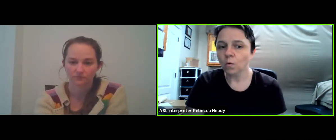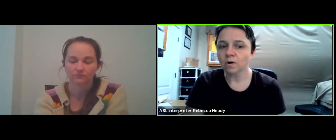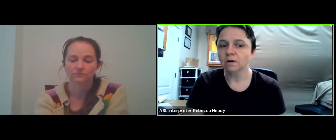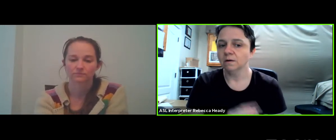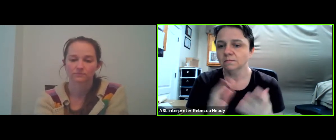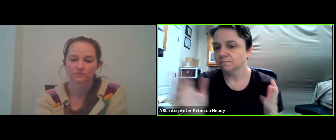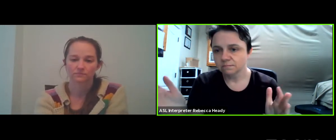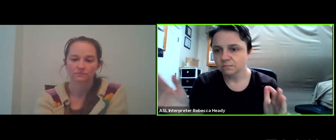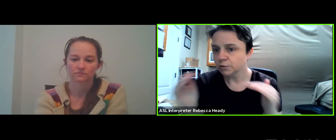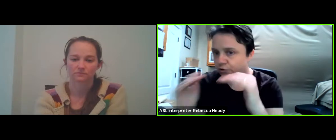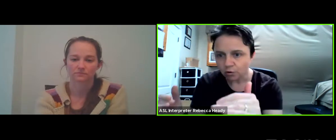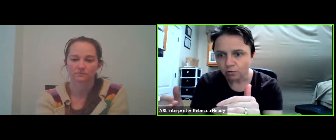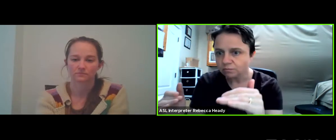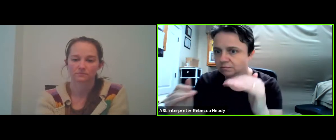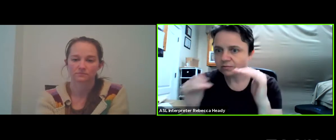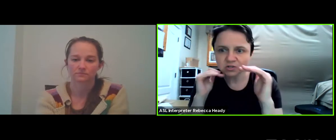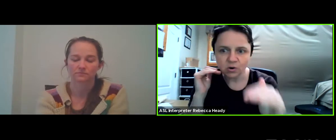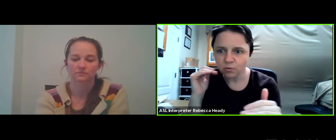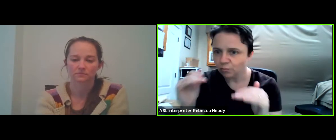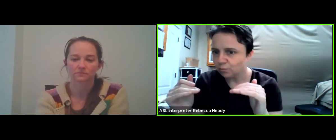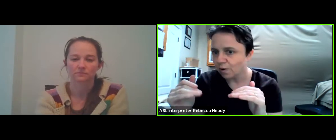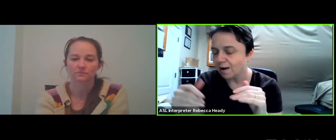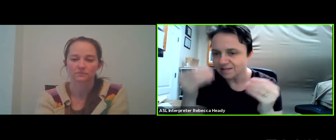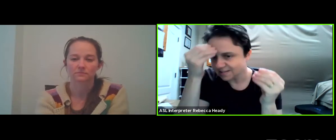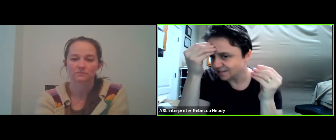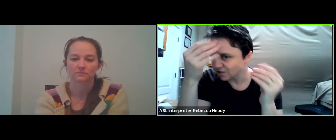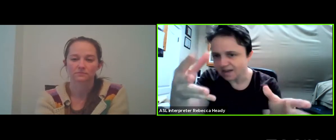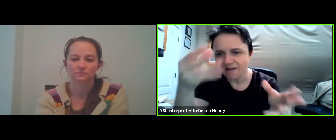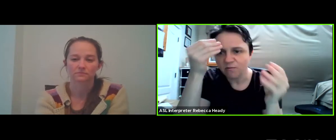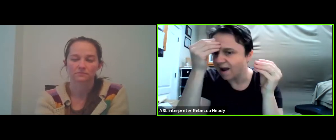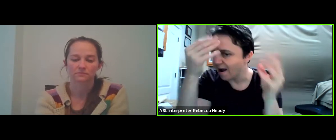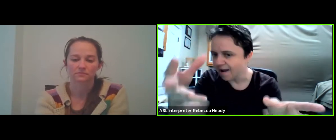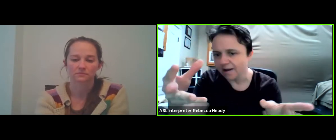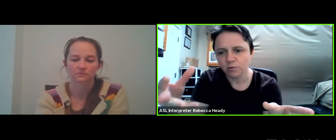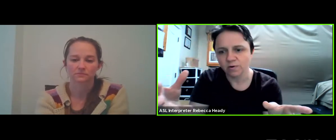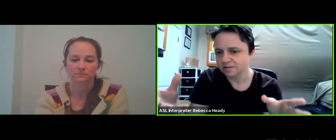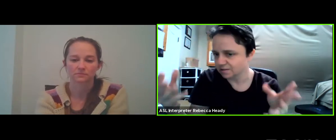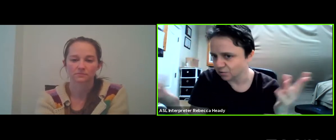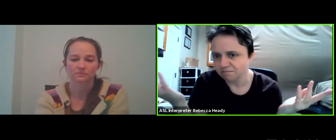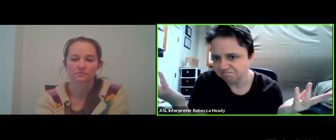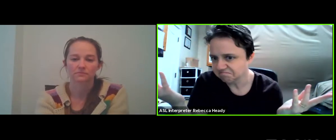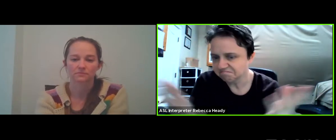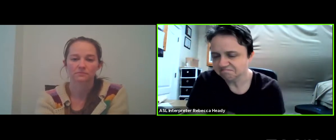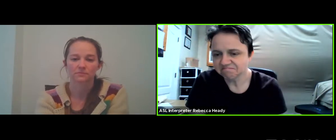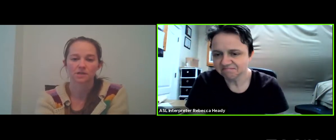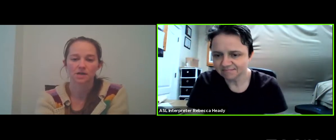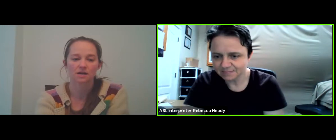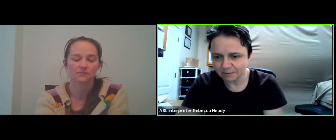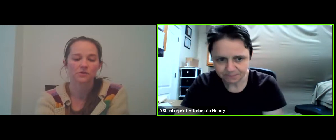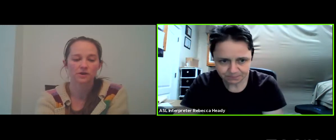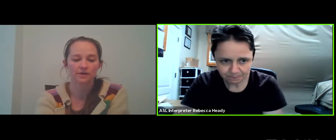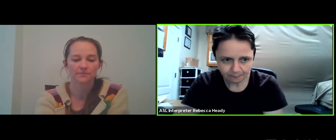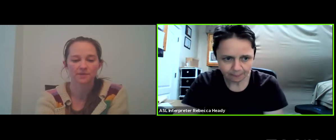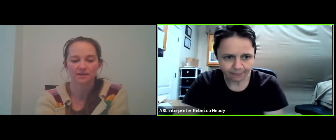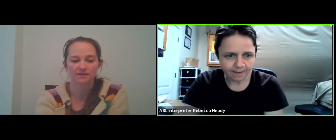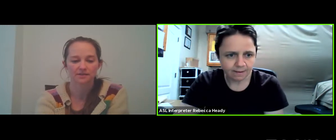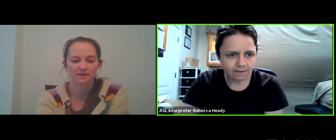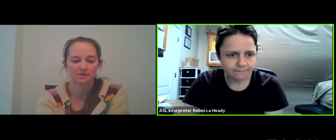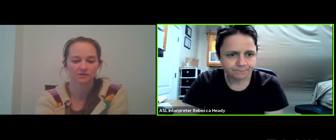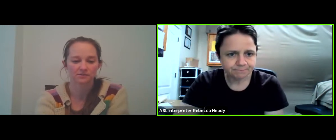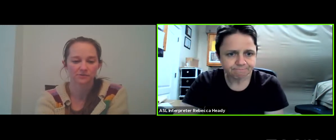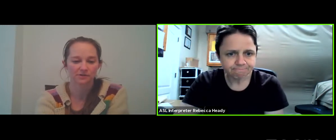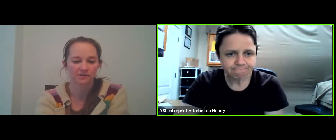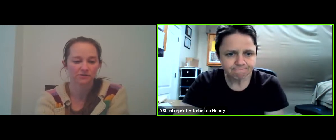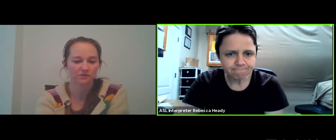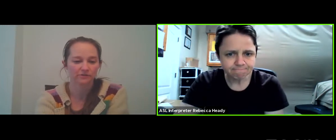didn't, or neutral. There's no, it's just FYI, I'm going to the store. Yeah. Okay. Yeah, I think